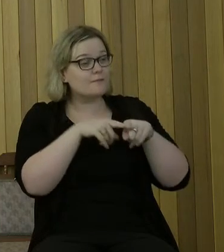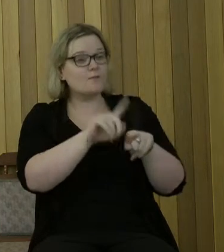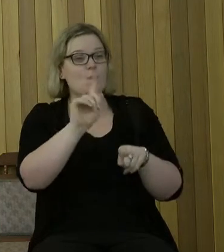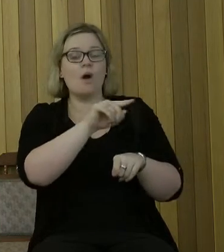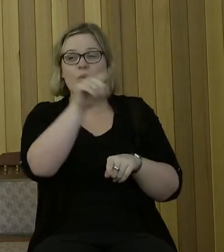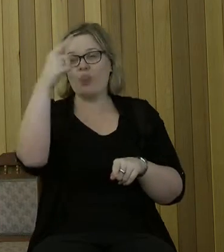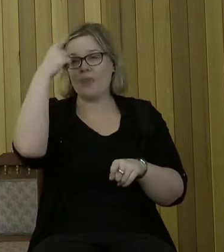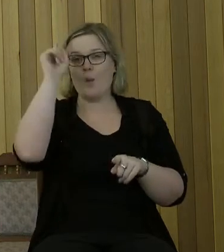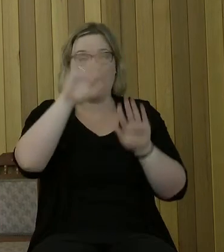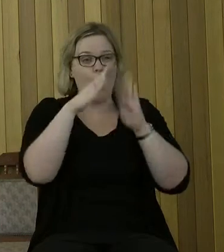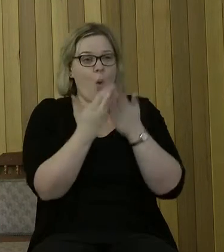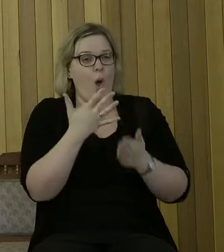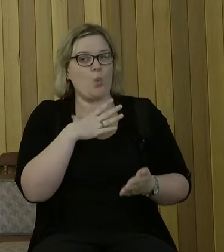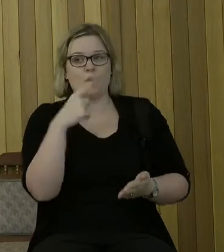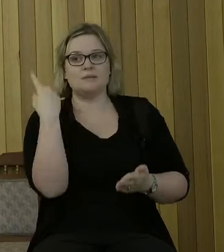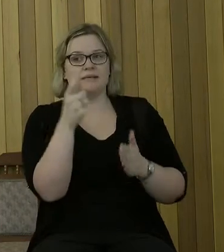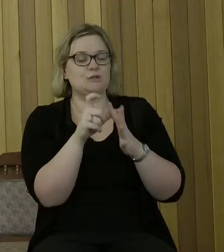Think about it.